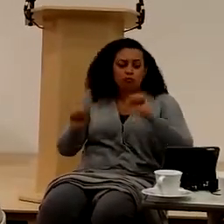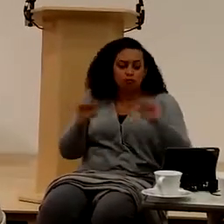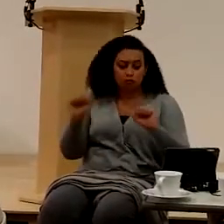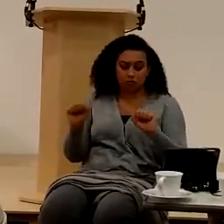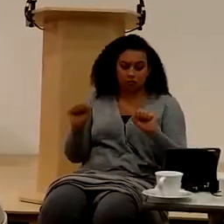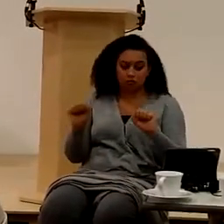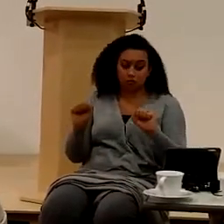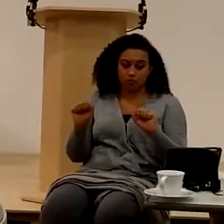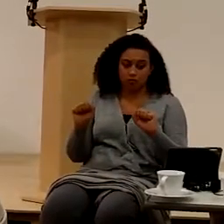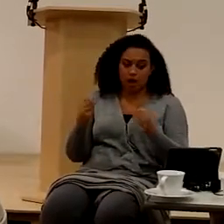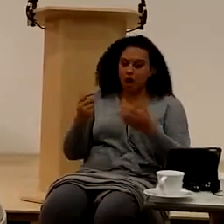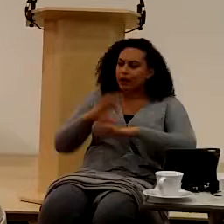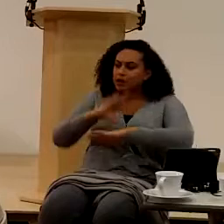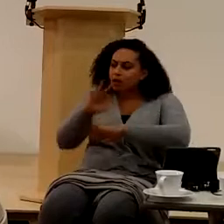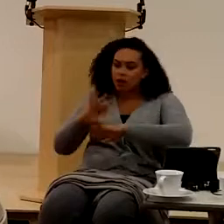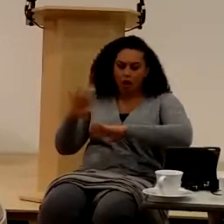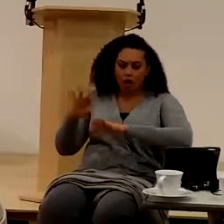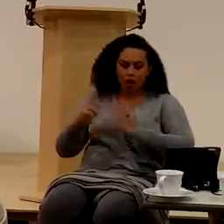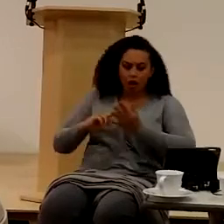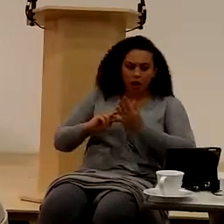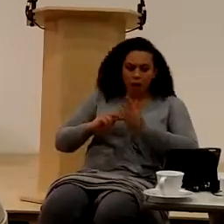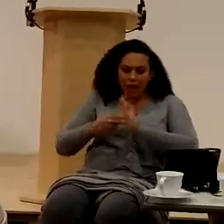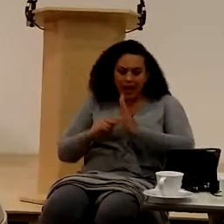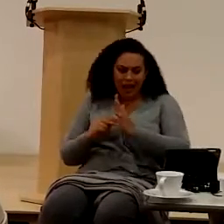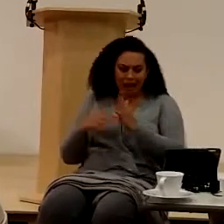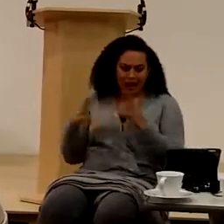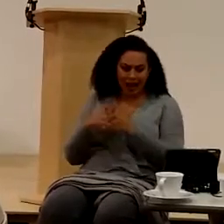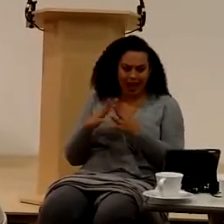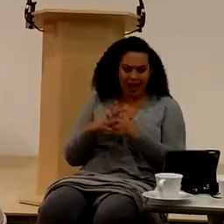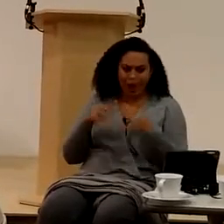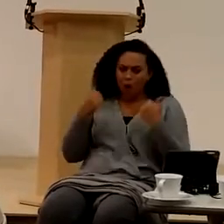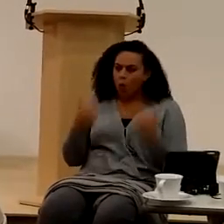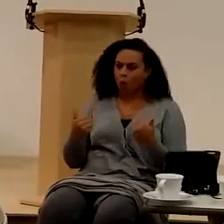plans. We will achieve our full